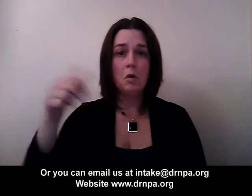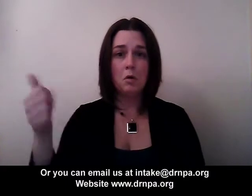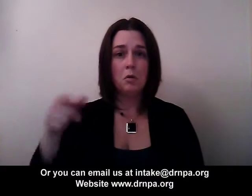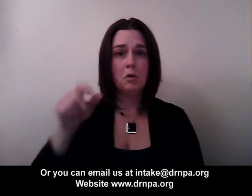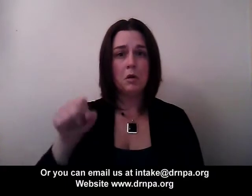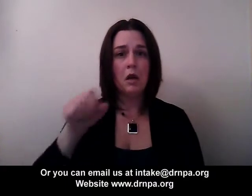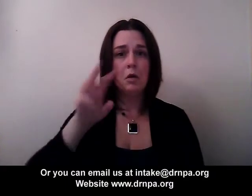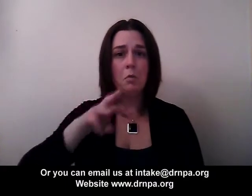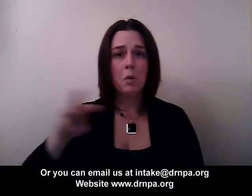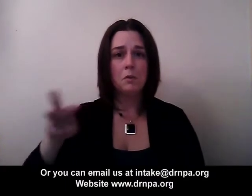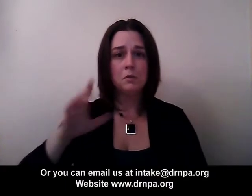Website